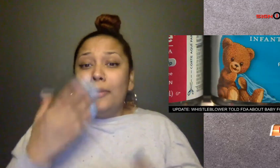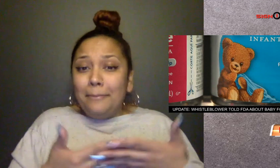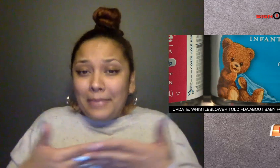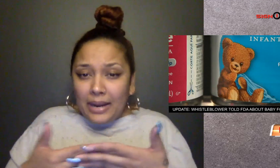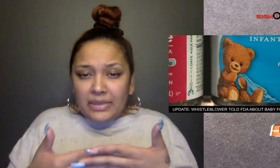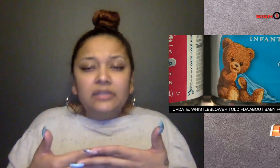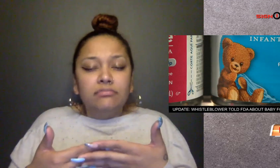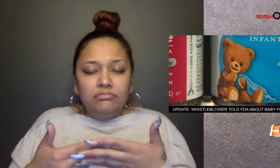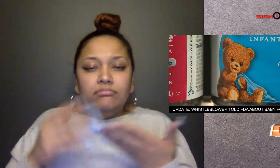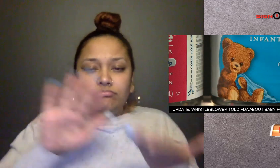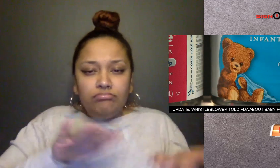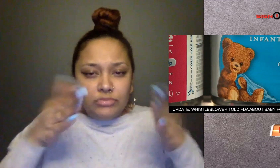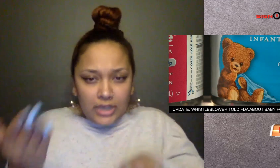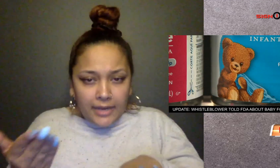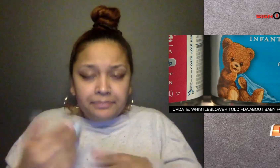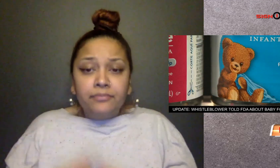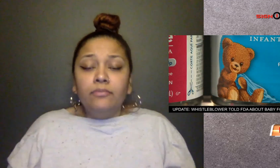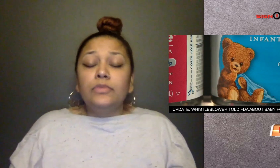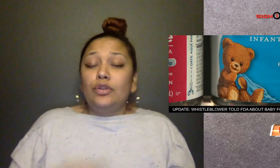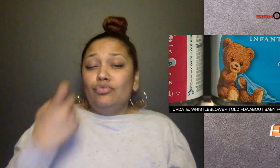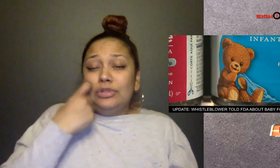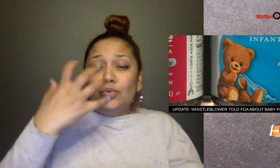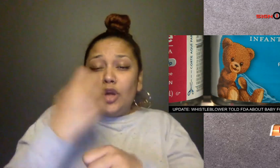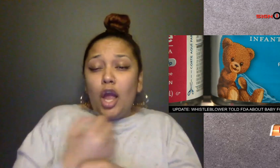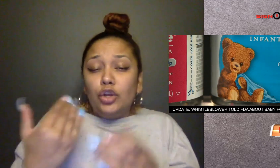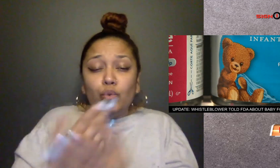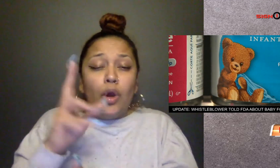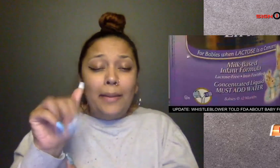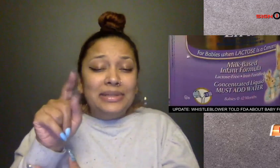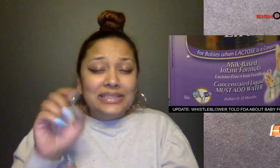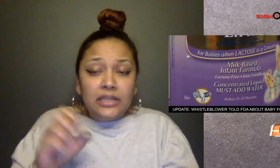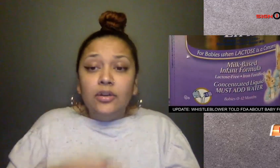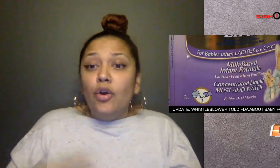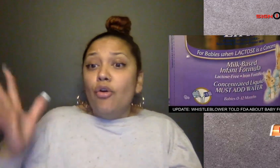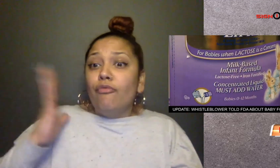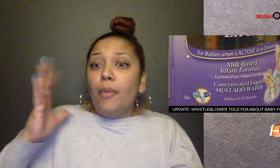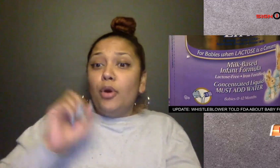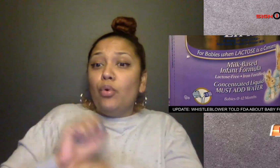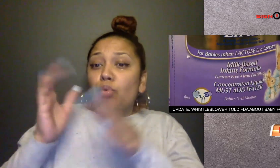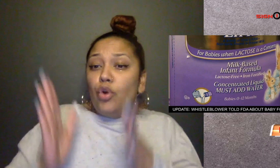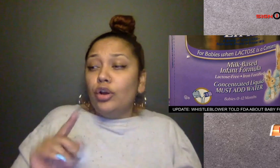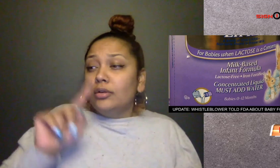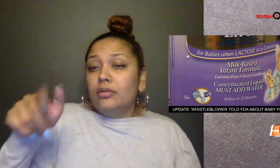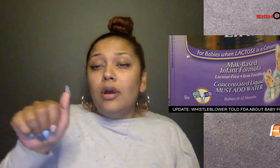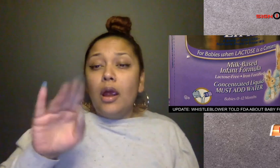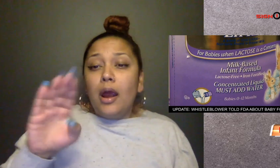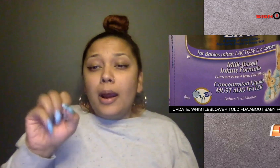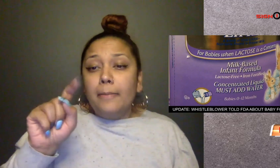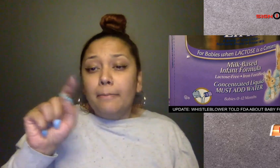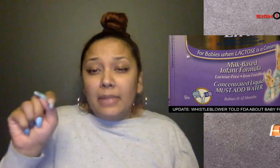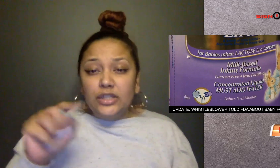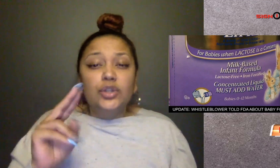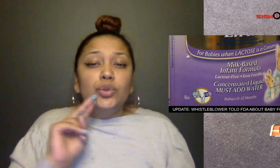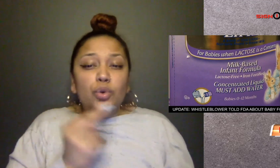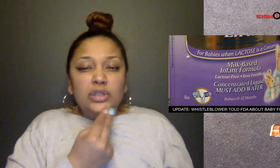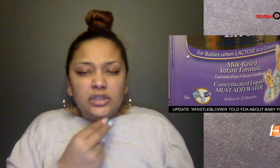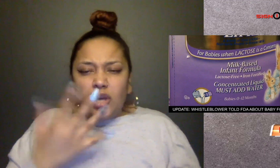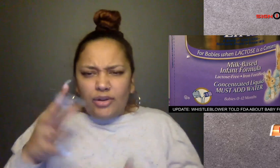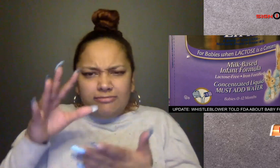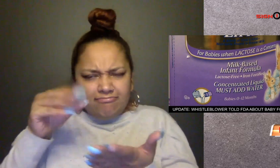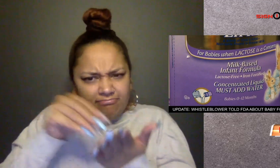bacterial illness in babies two babies died but here is the latest update